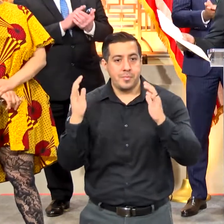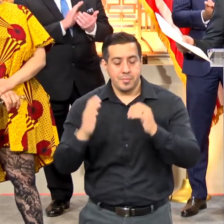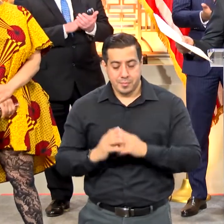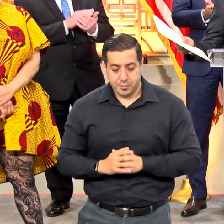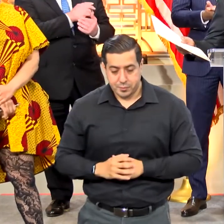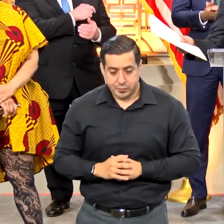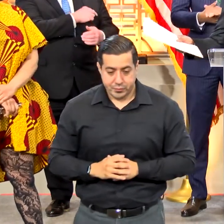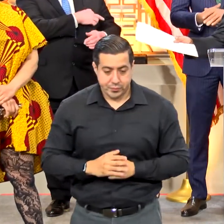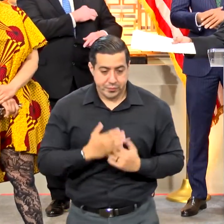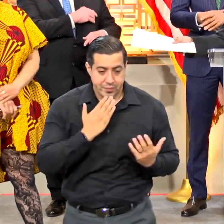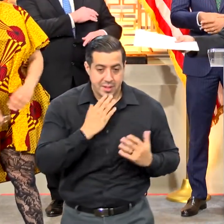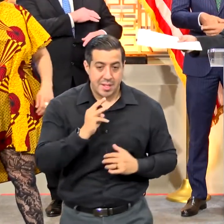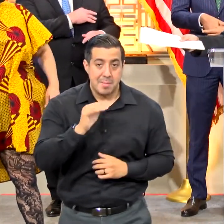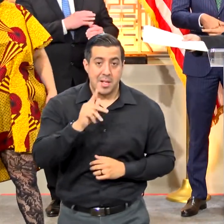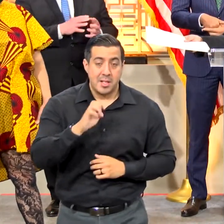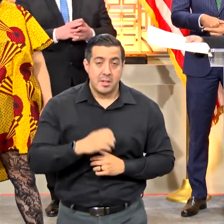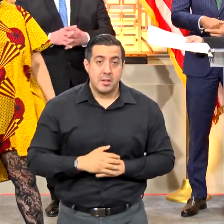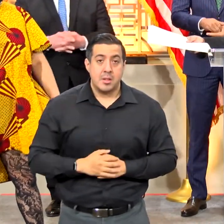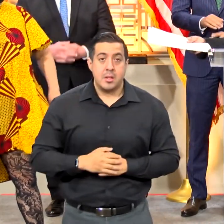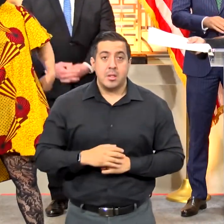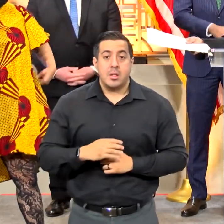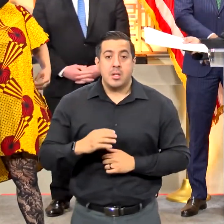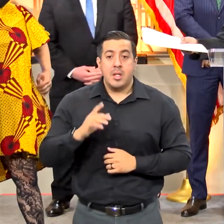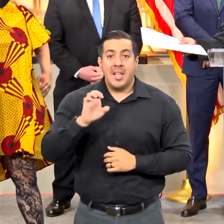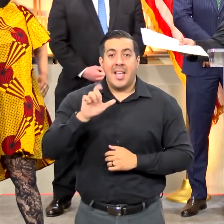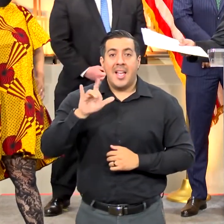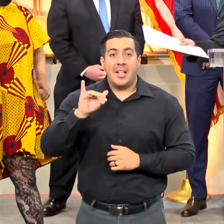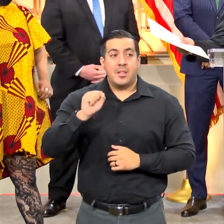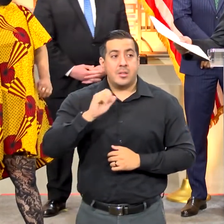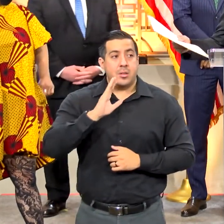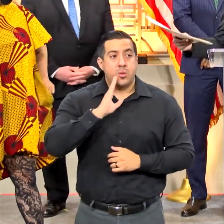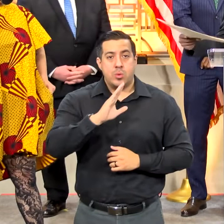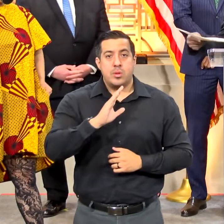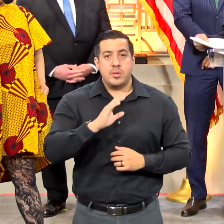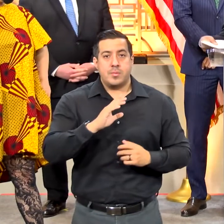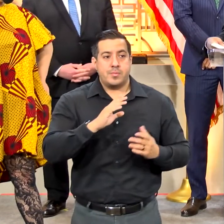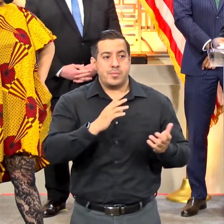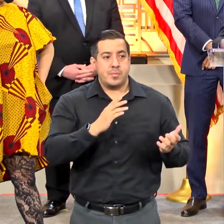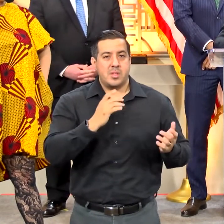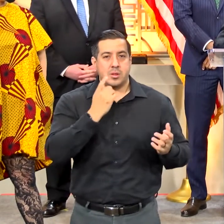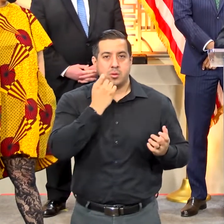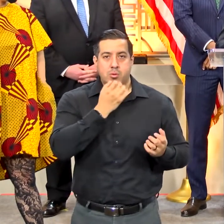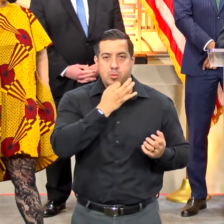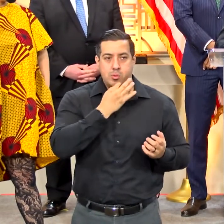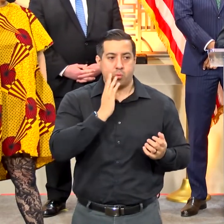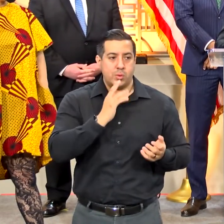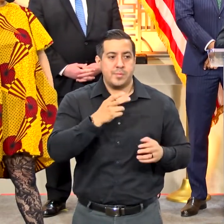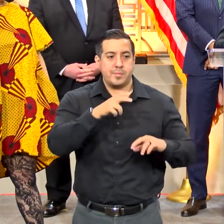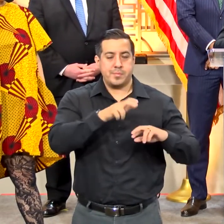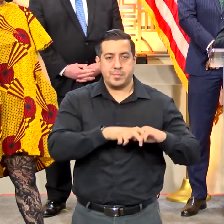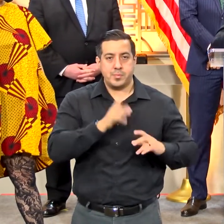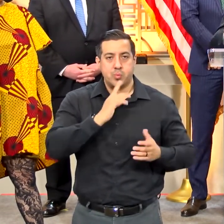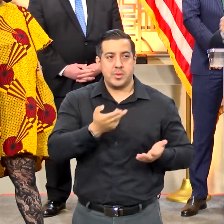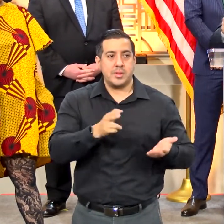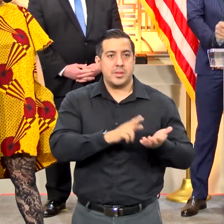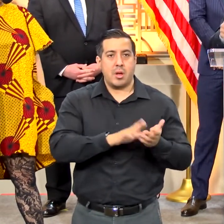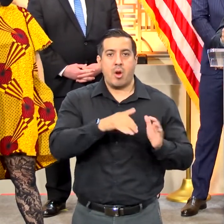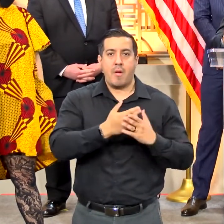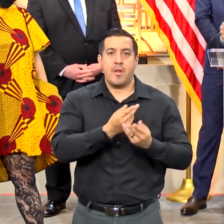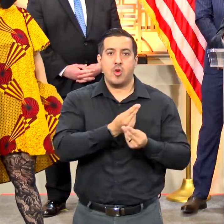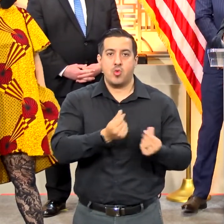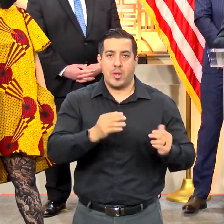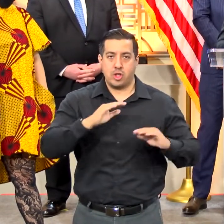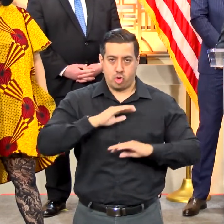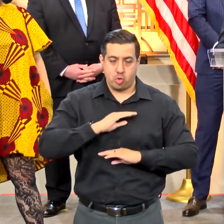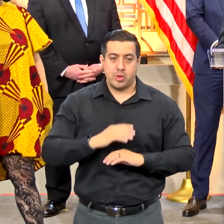Thanks, Mike. In a minute, Commissioner Ellis and I are going to sit down and sign this resolution,